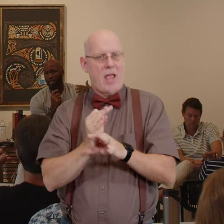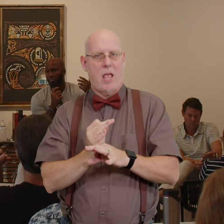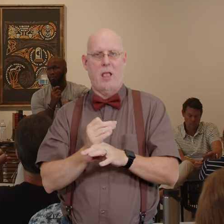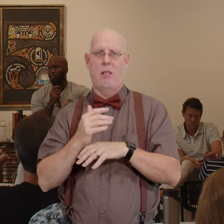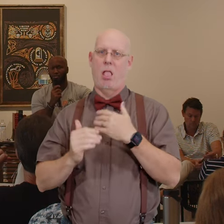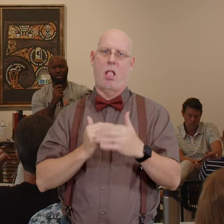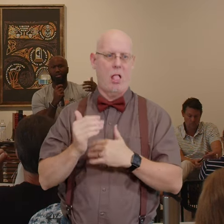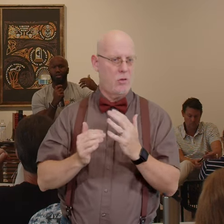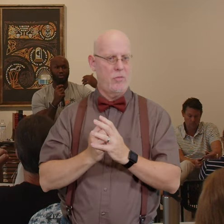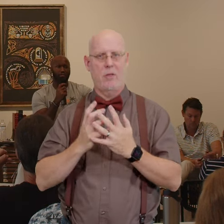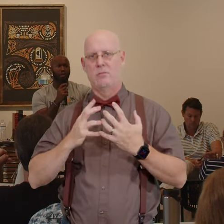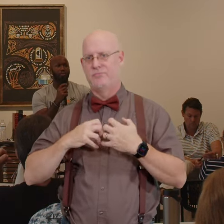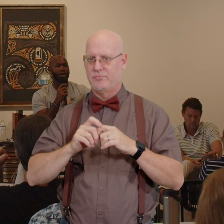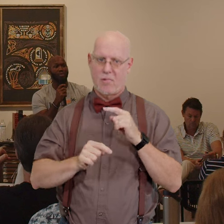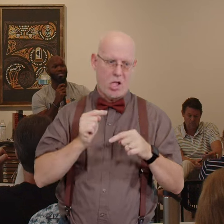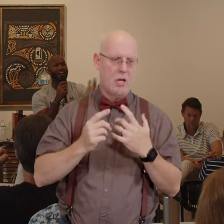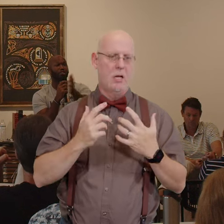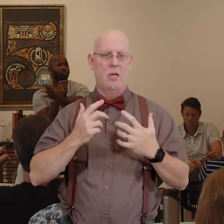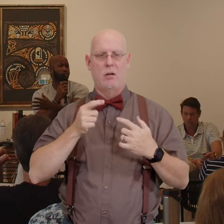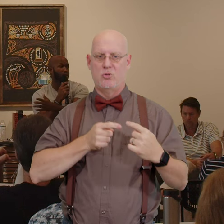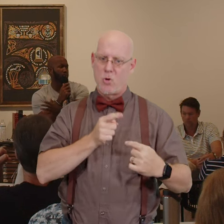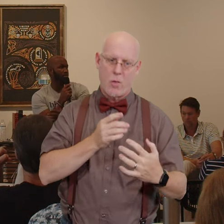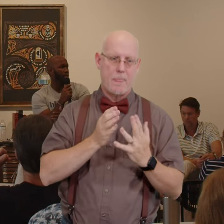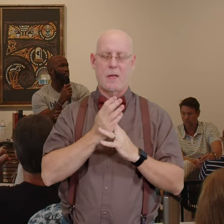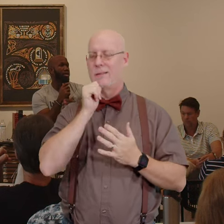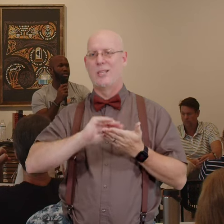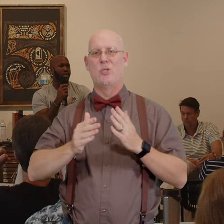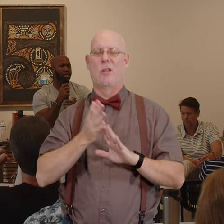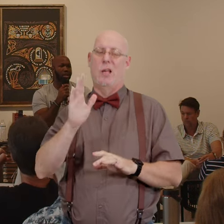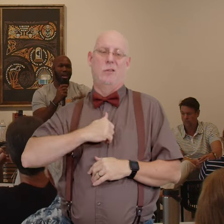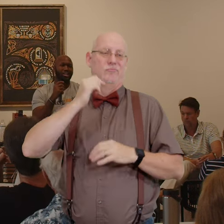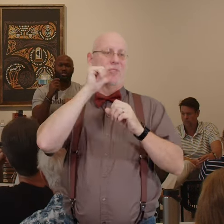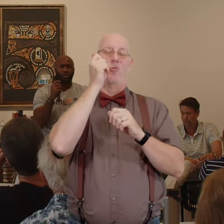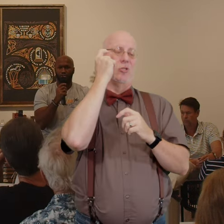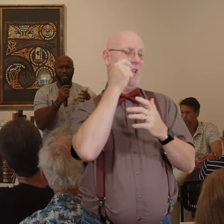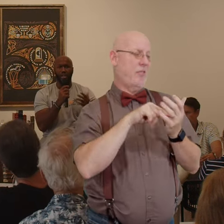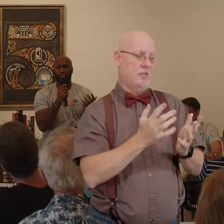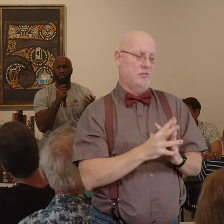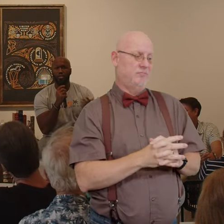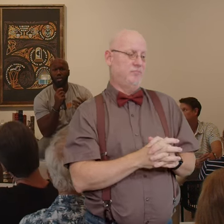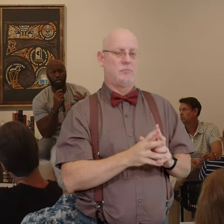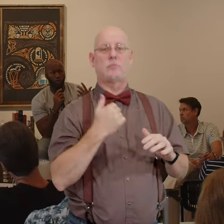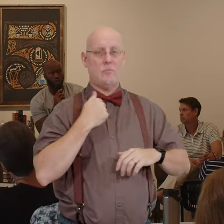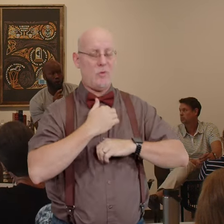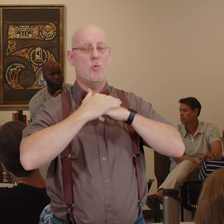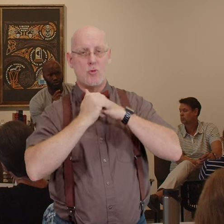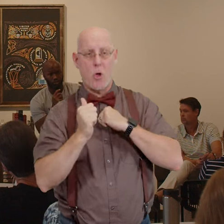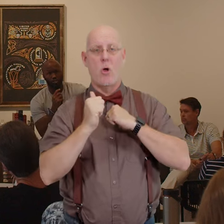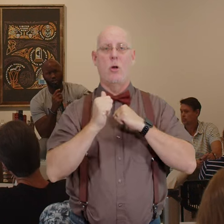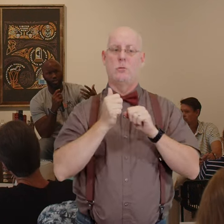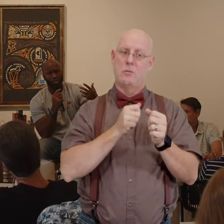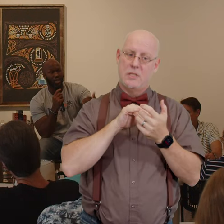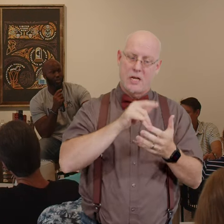And we're going to bumble through that. We're going to fumble through that. But it's not an excuse, though, at the same time, to say, hey, I just don't understand any of this. And so we're called